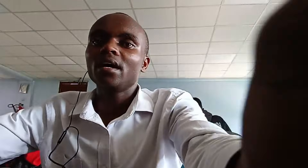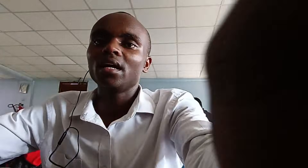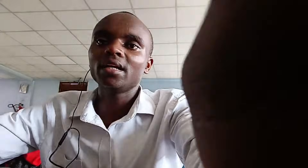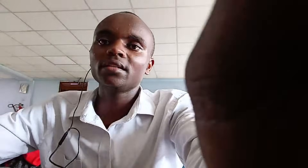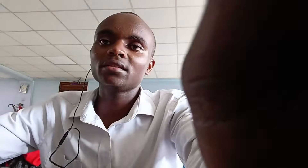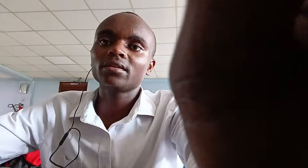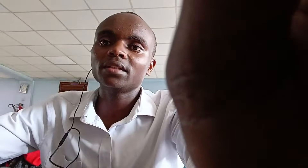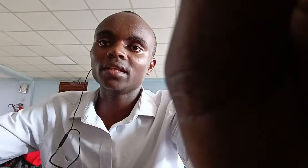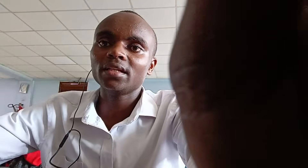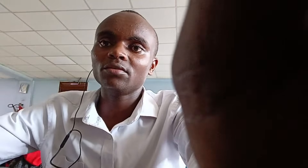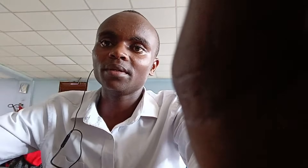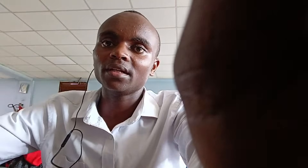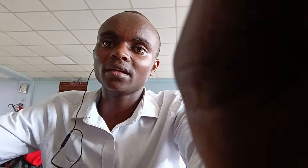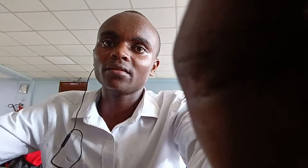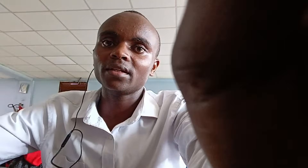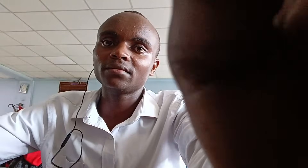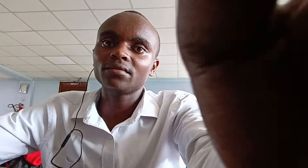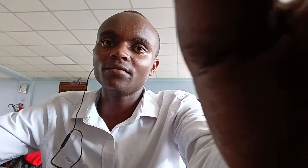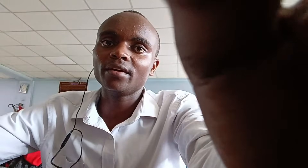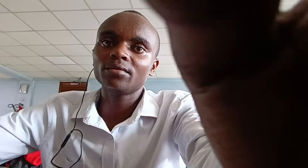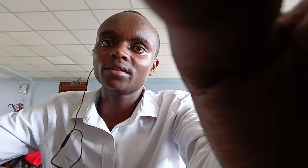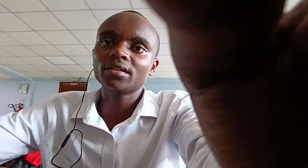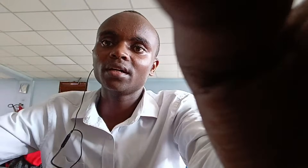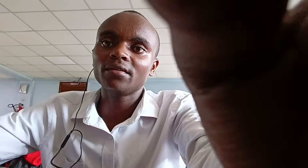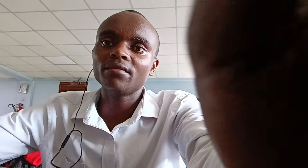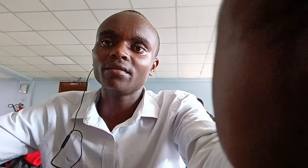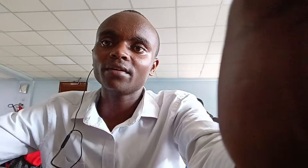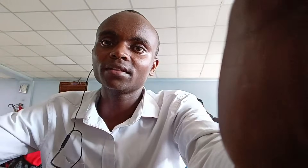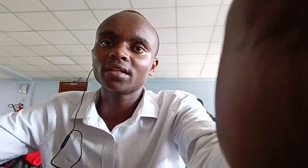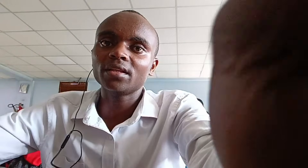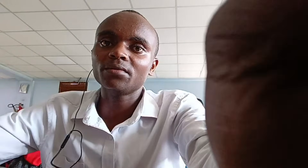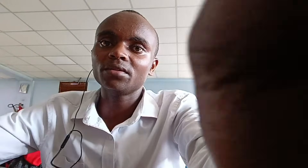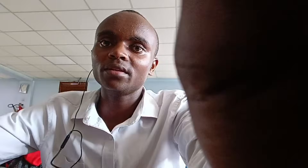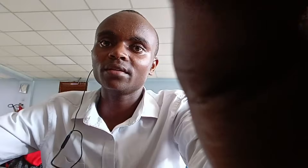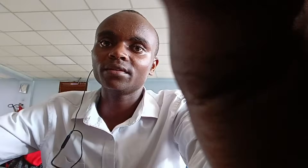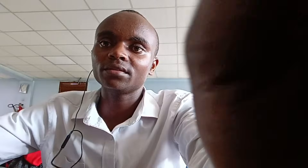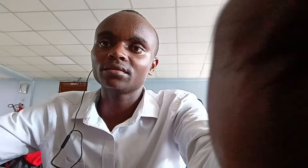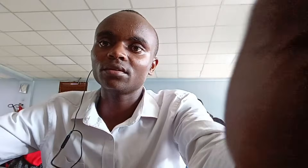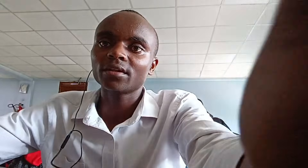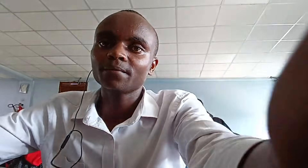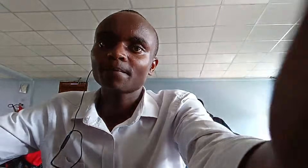I'll end this one and then open another one very quick, very fast, and then we do the revision. Okay.